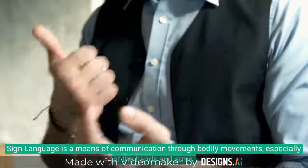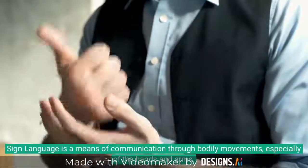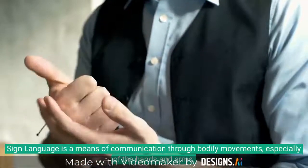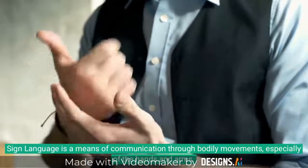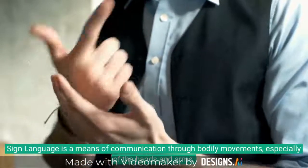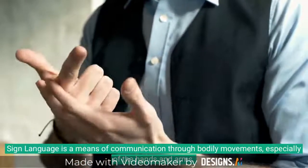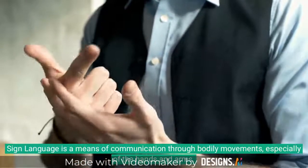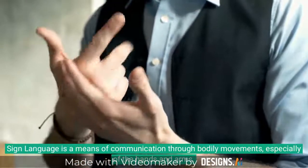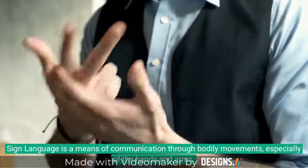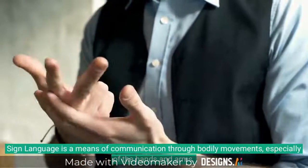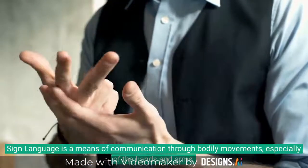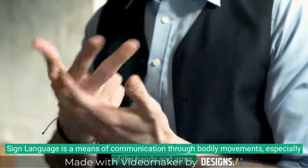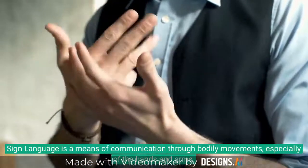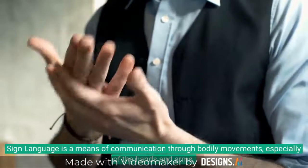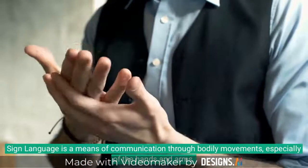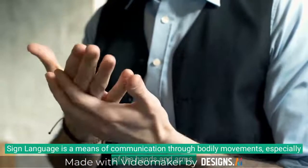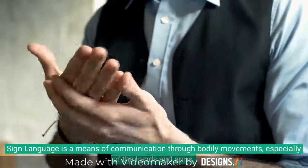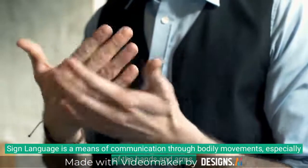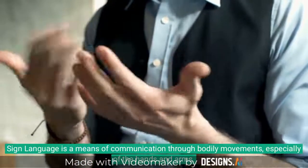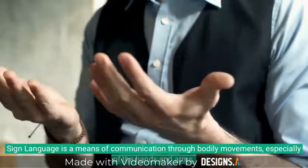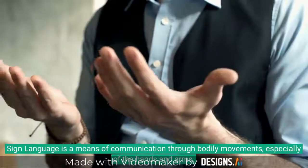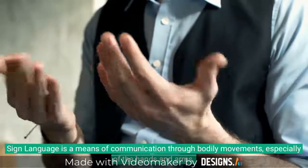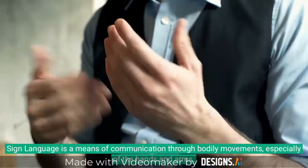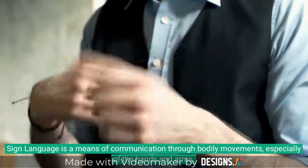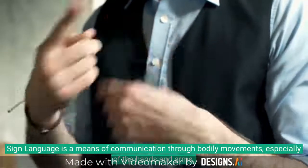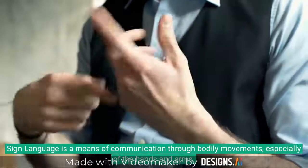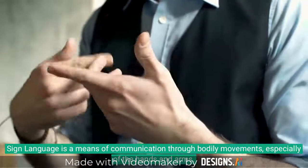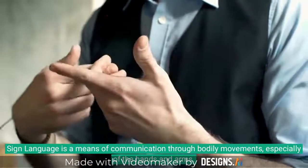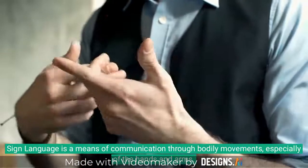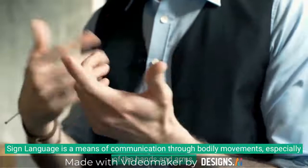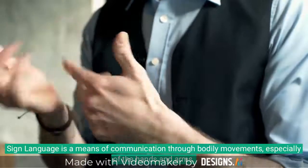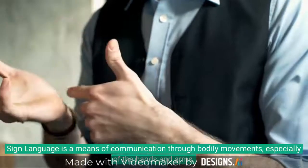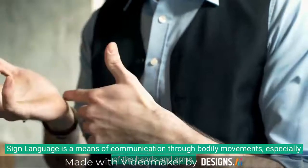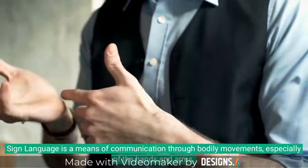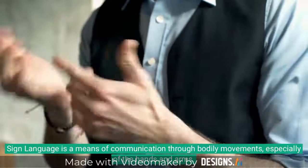Sign language is a means of communication through bodily movements, especially of the hands and arms.